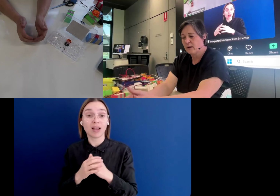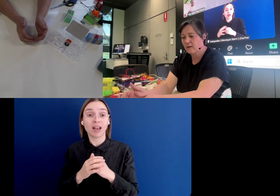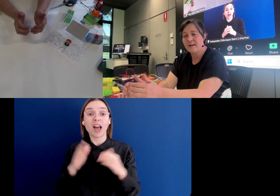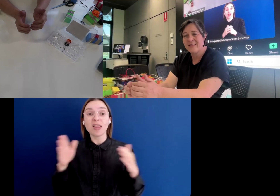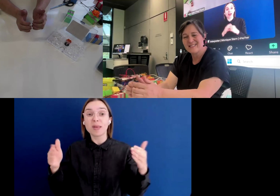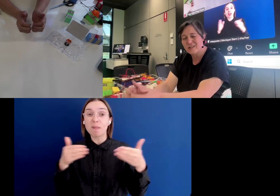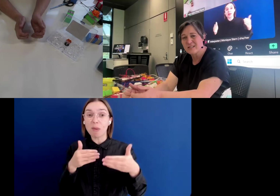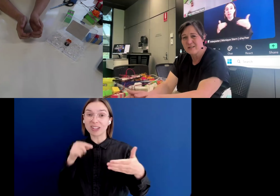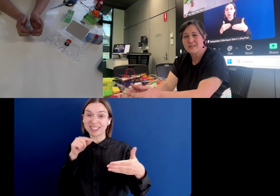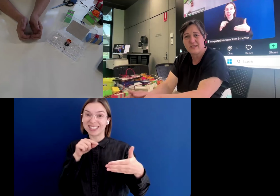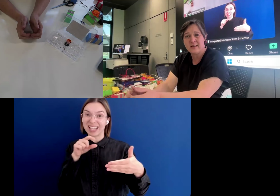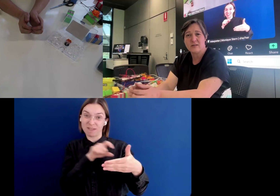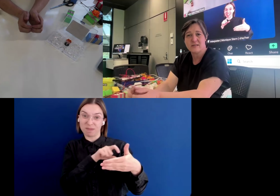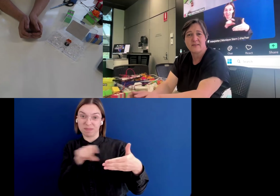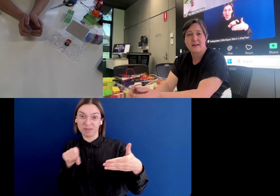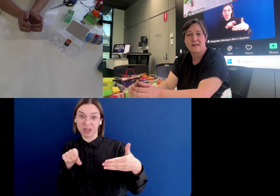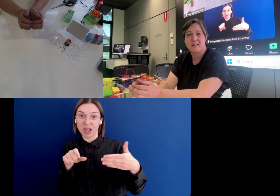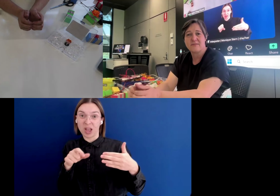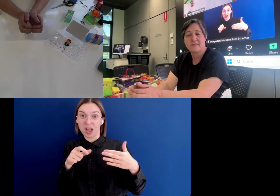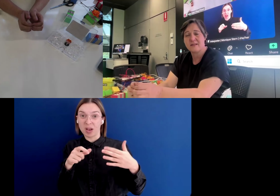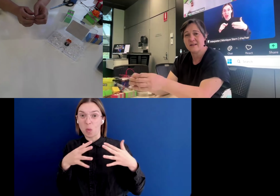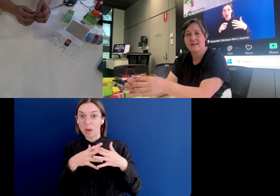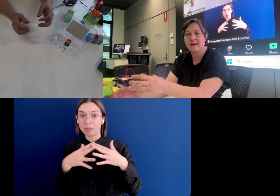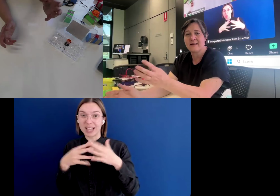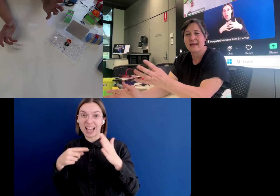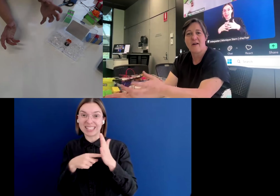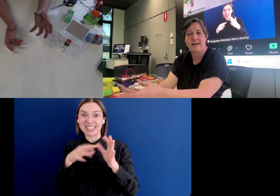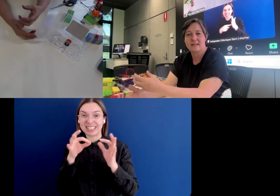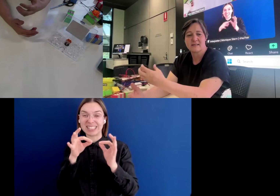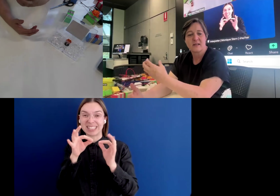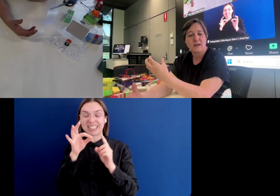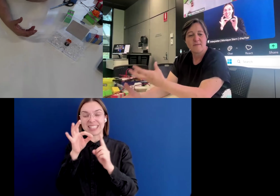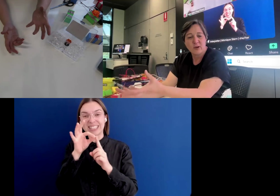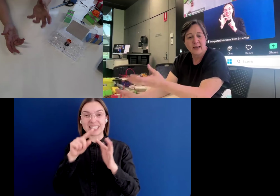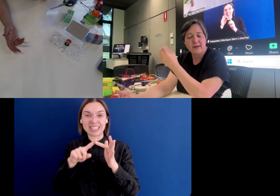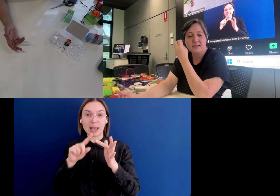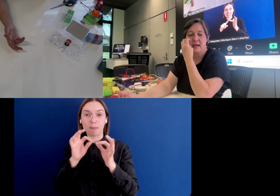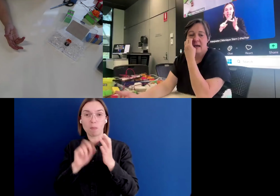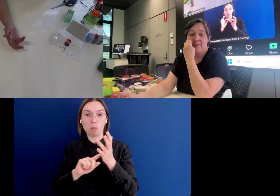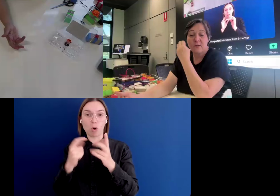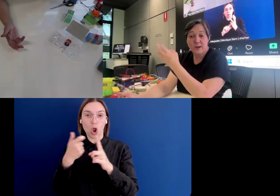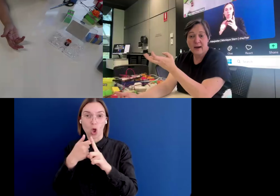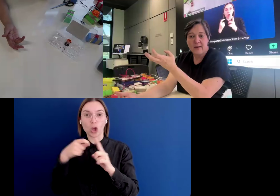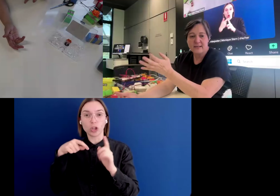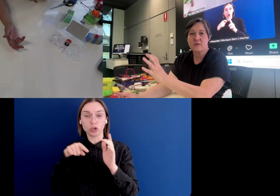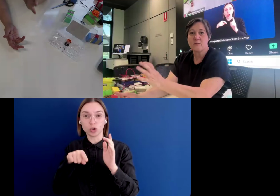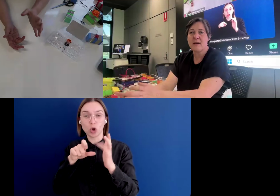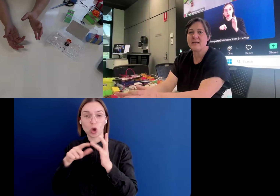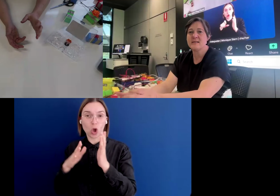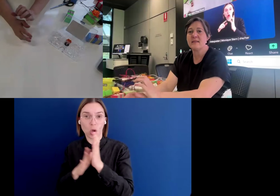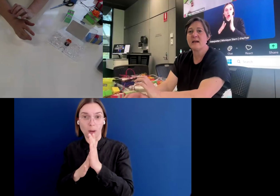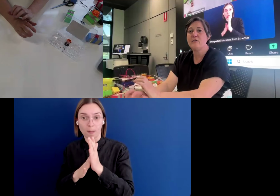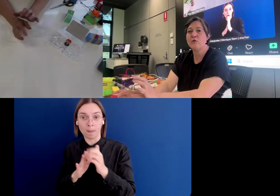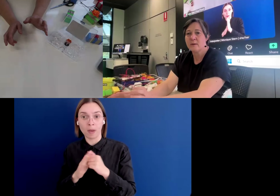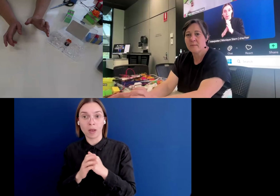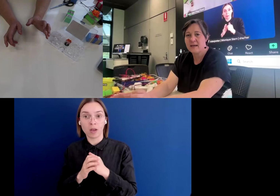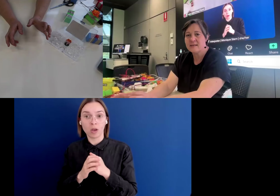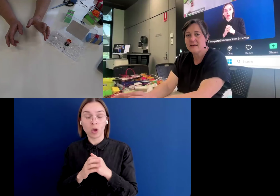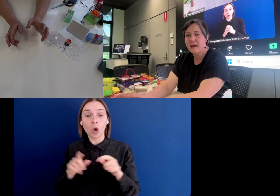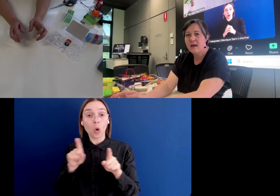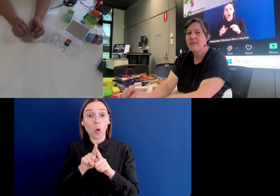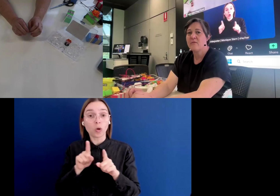a QR code. There's lots and lots of videos of there and characters, fur characters. Fur characters are amazing. They